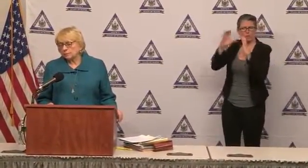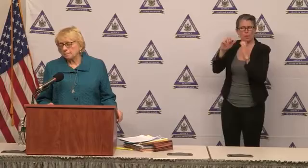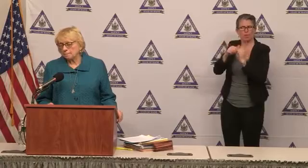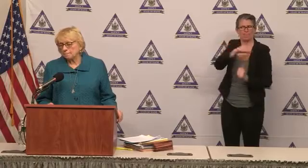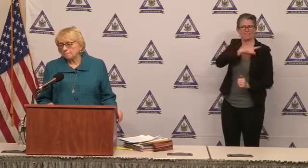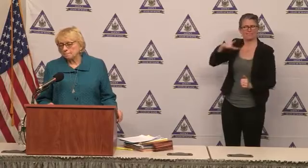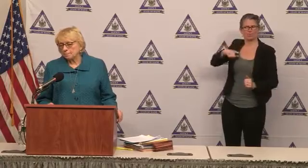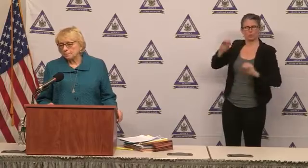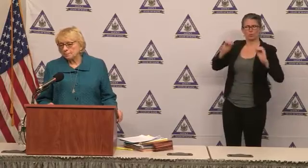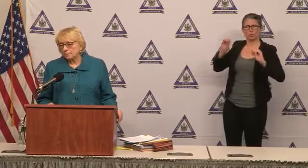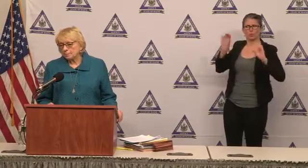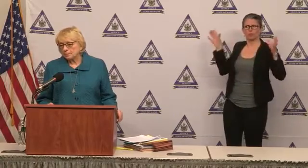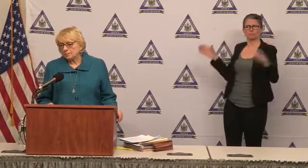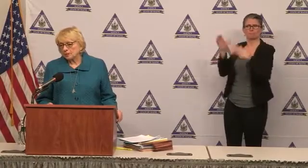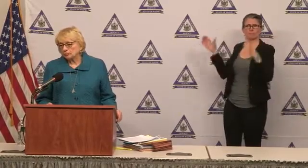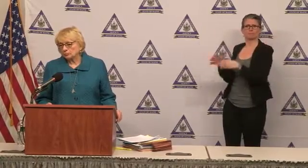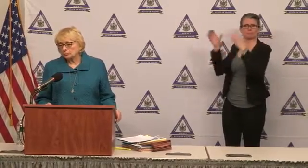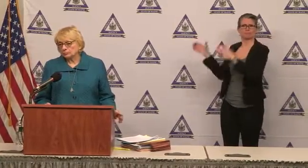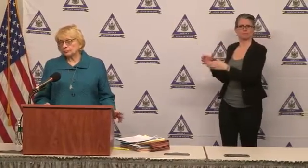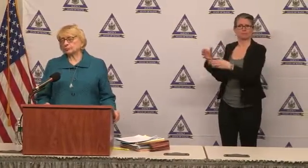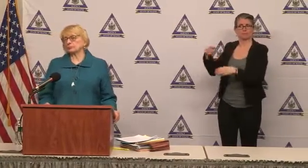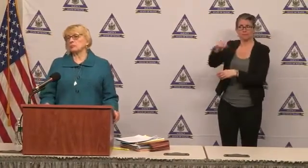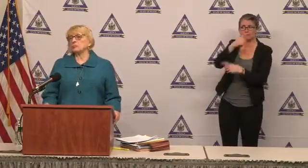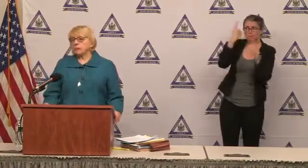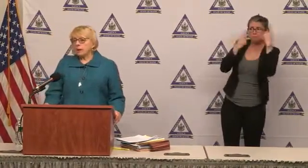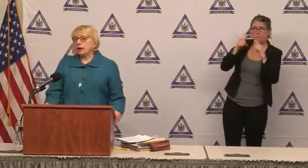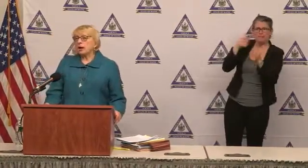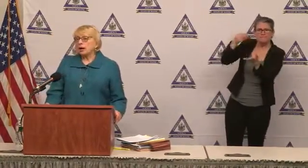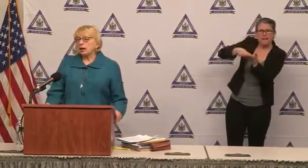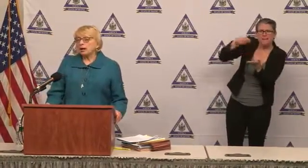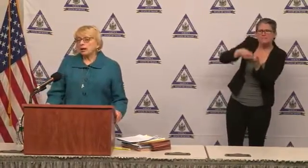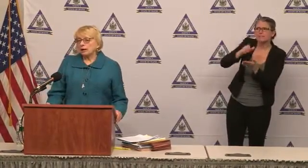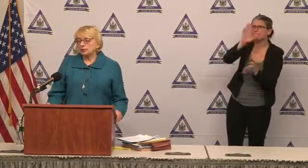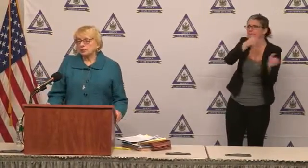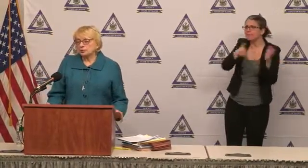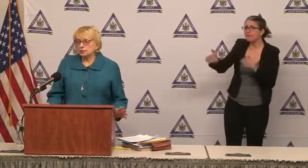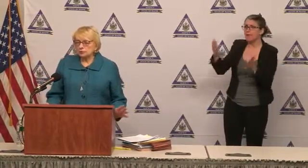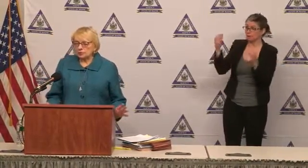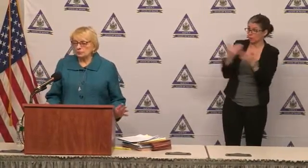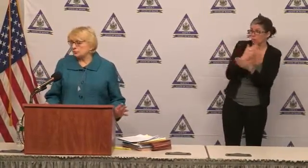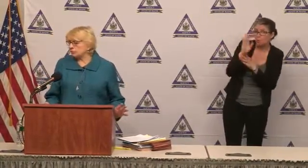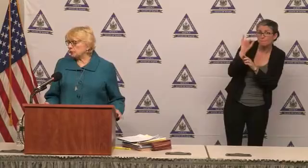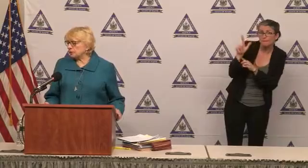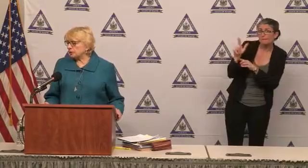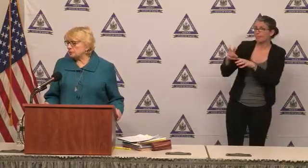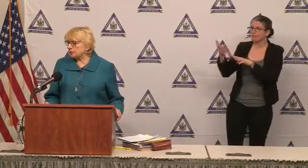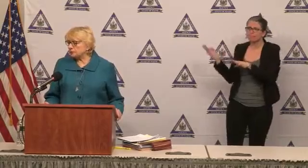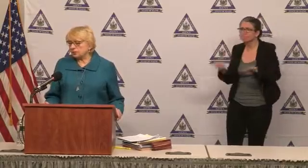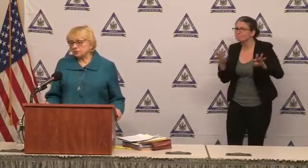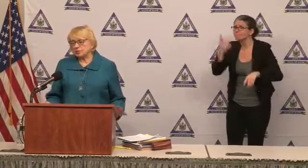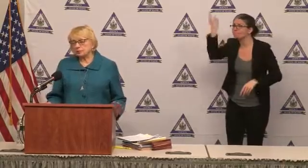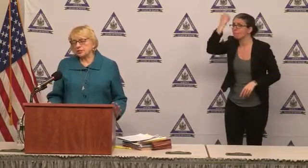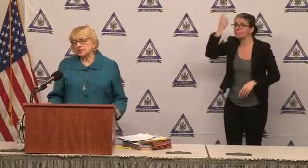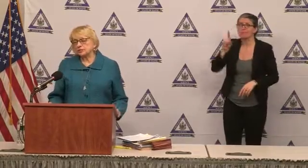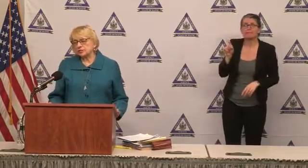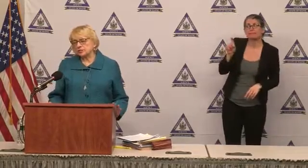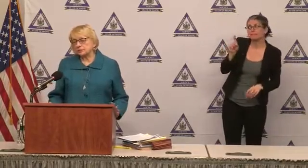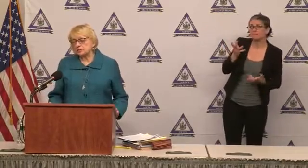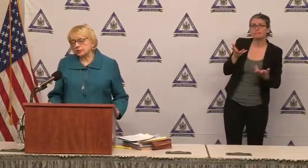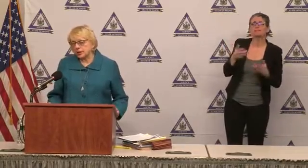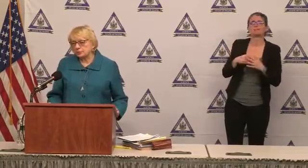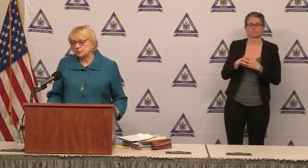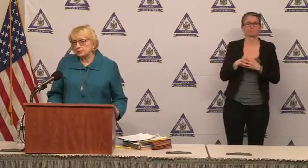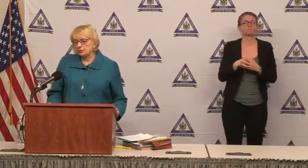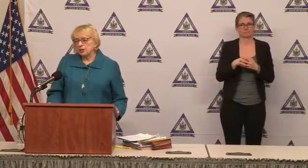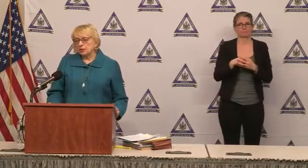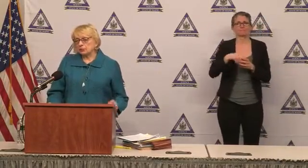Certainly. finances, like what your plans are. Can you talk a little bit about that? I spoke this morning for 45 minutes with the Senate President and the Speaker of